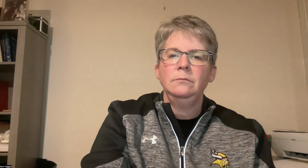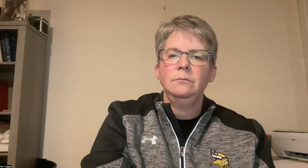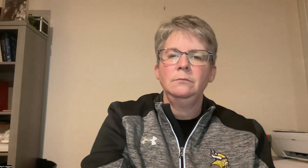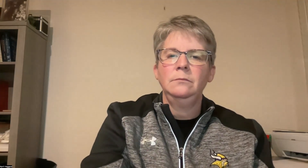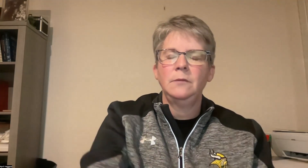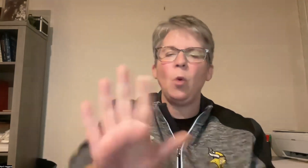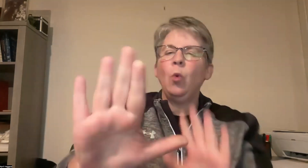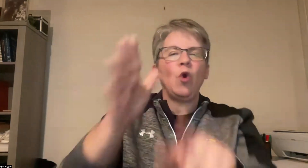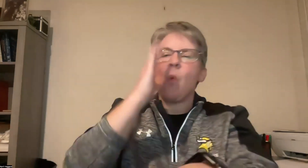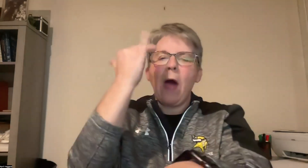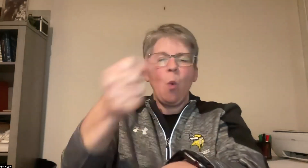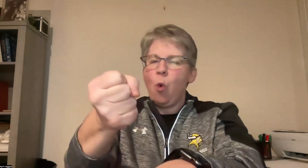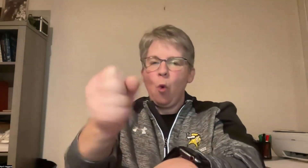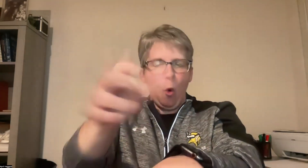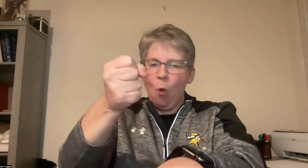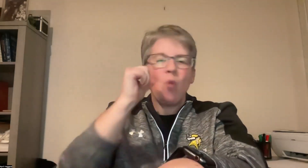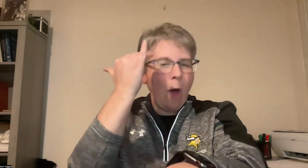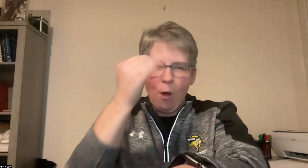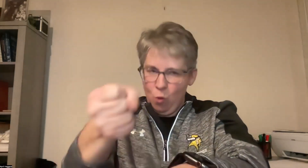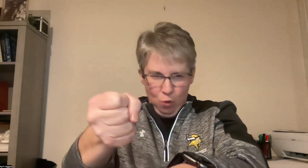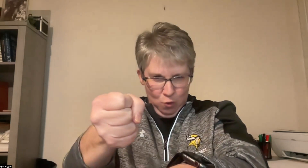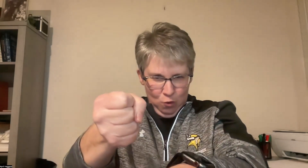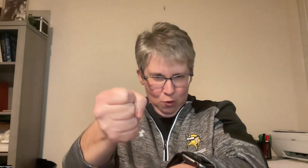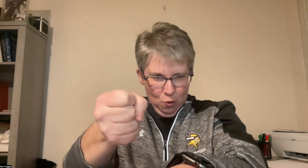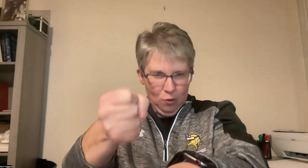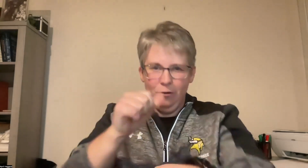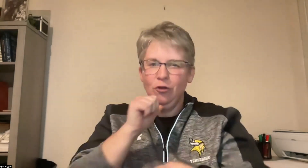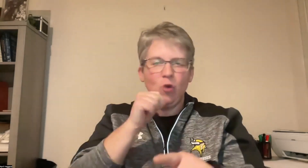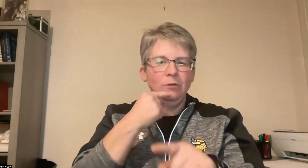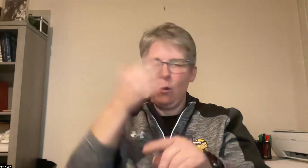I move that we go ahead and, oops, hold on a second.